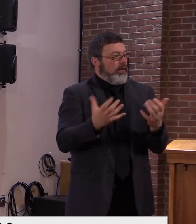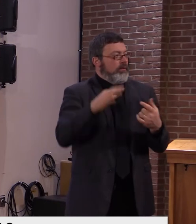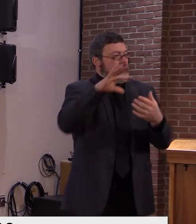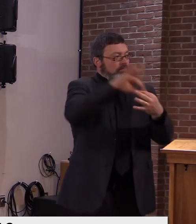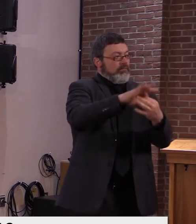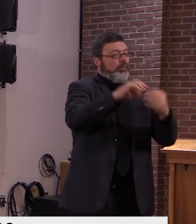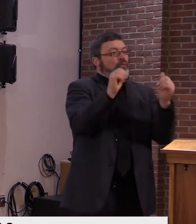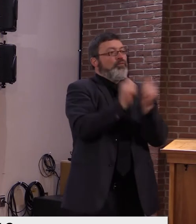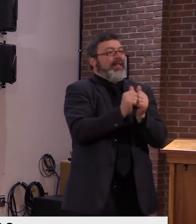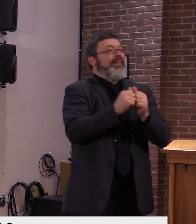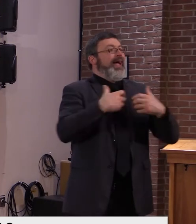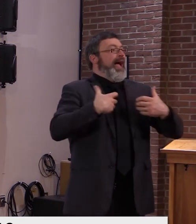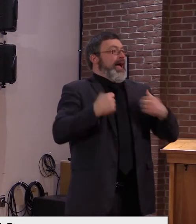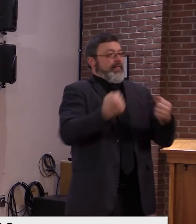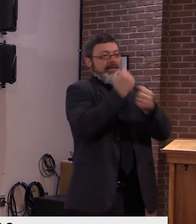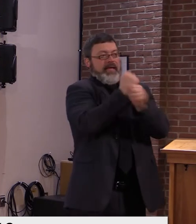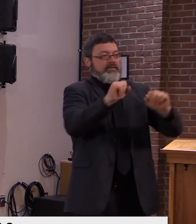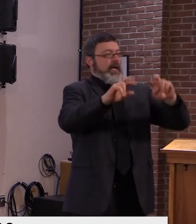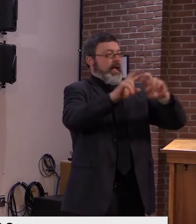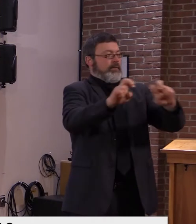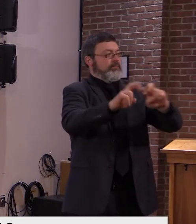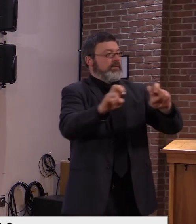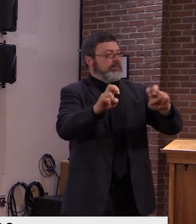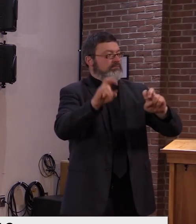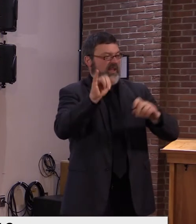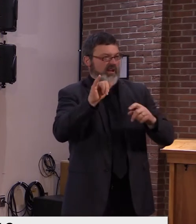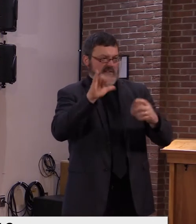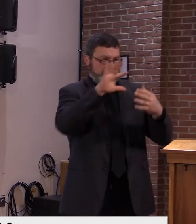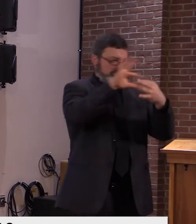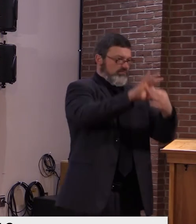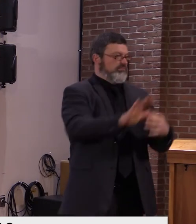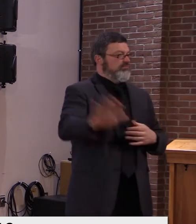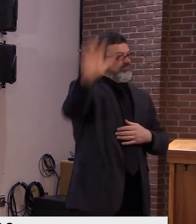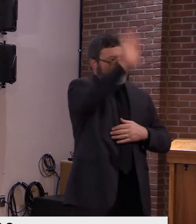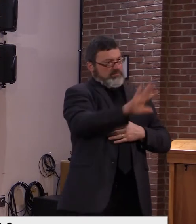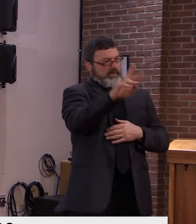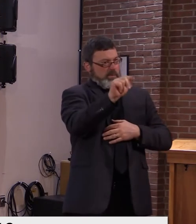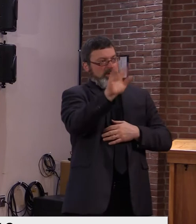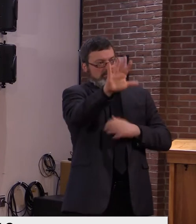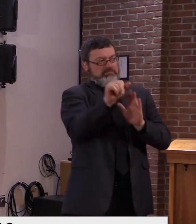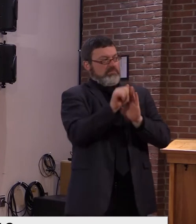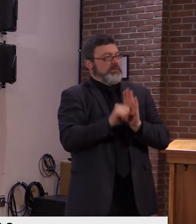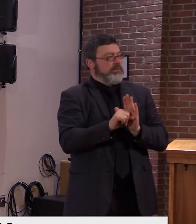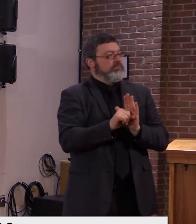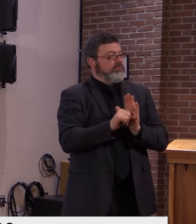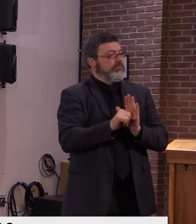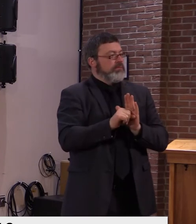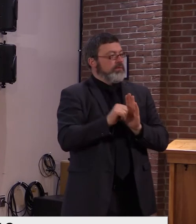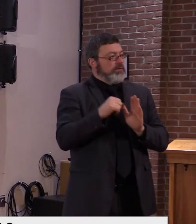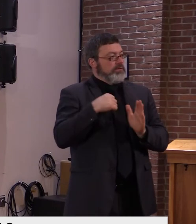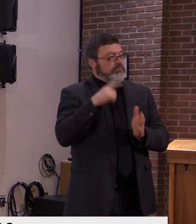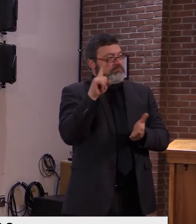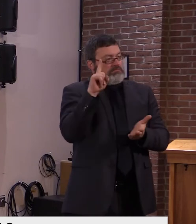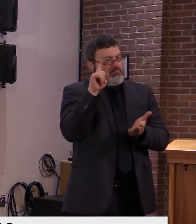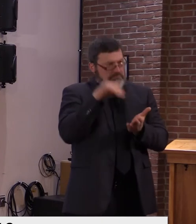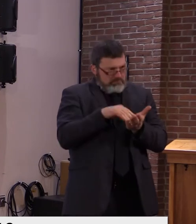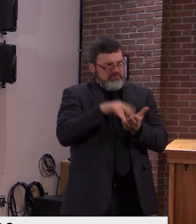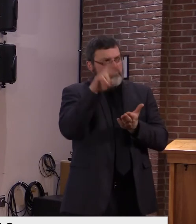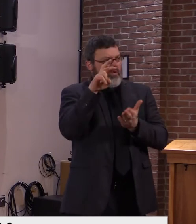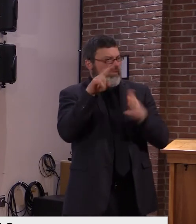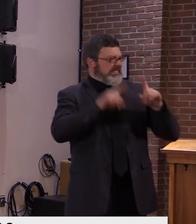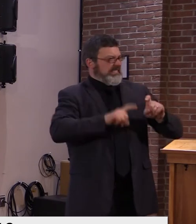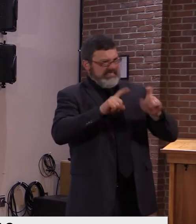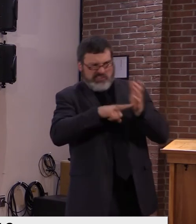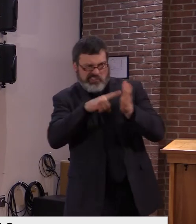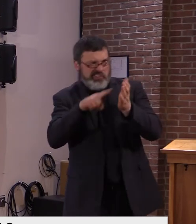occurring over the last 2 weeks statewide. Over 1,200 have been conducted. Just a handful have resulted in